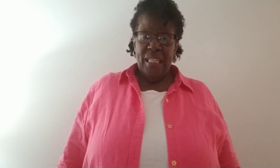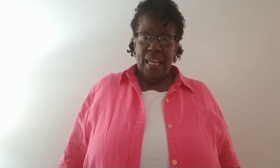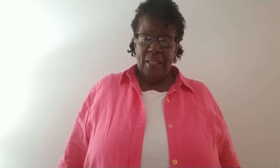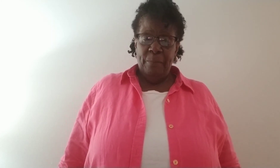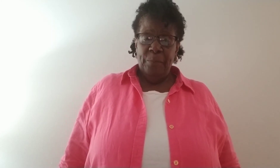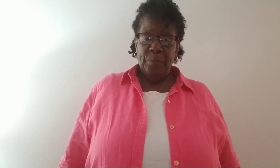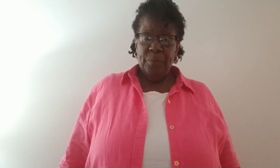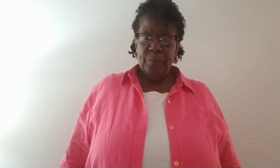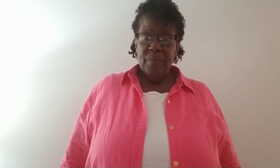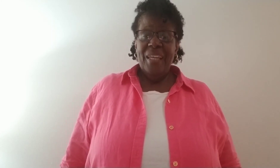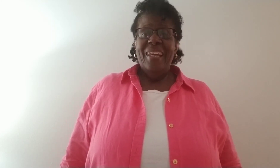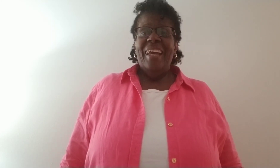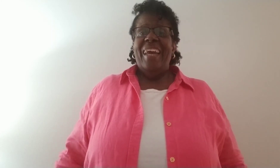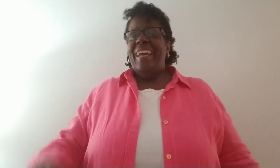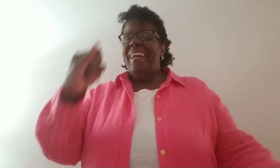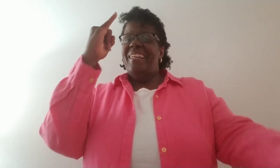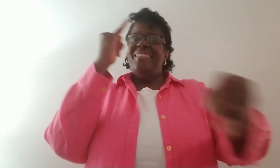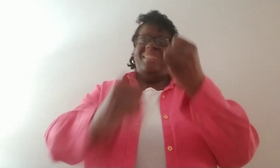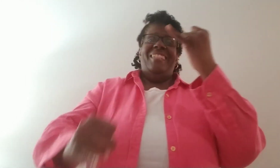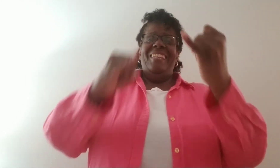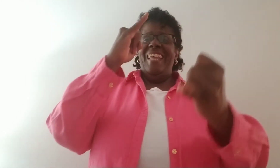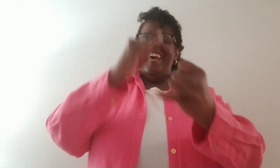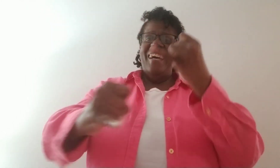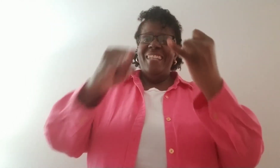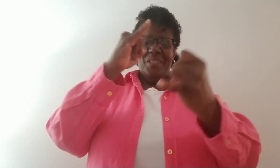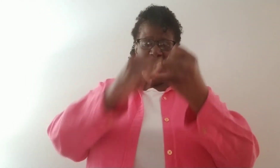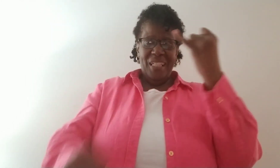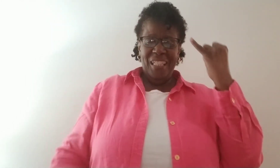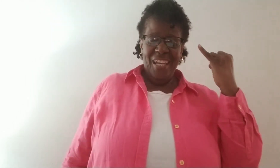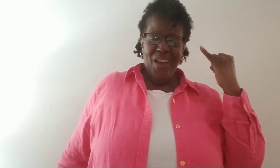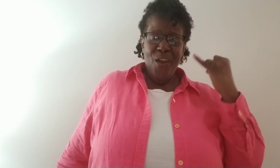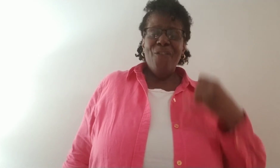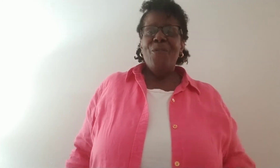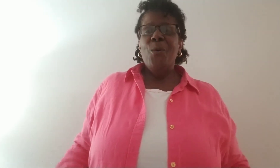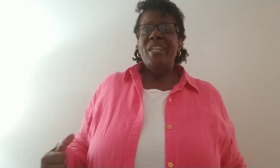70,628. And the last one,